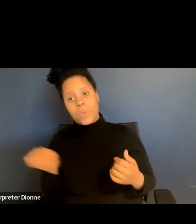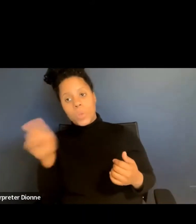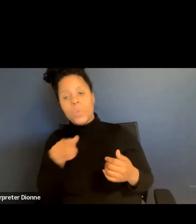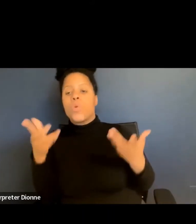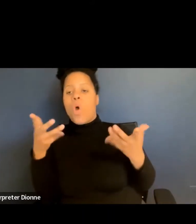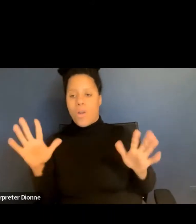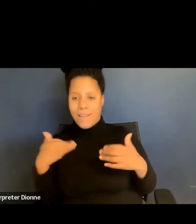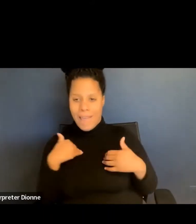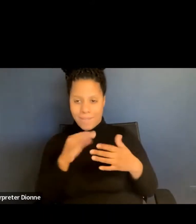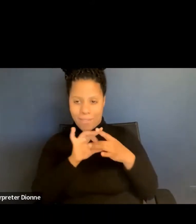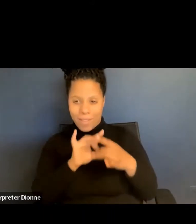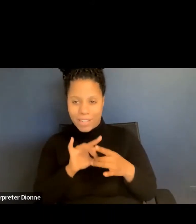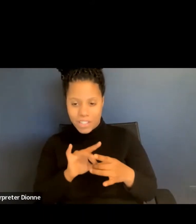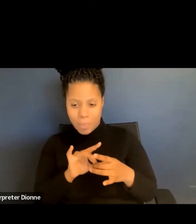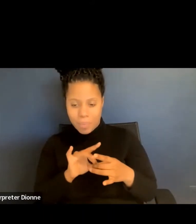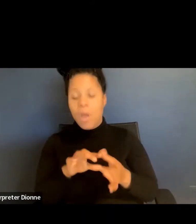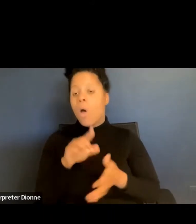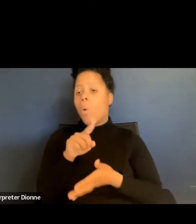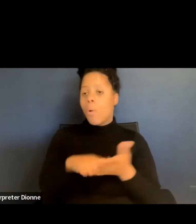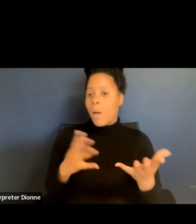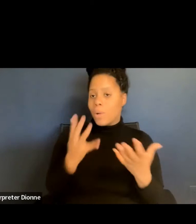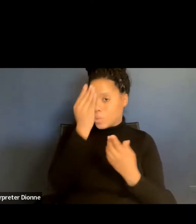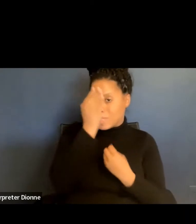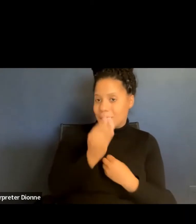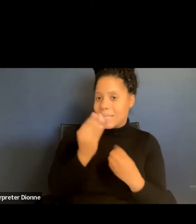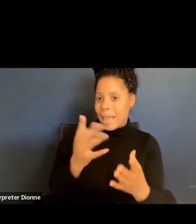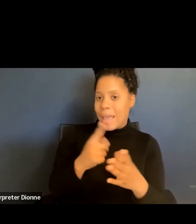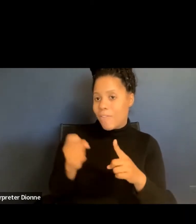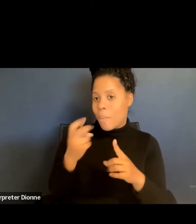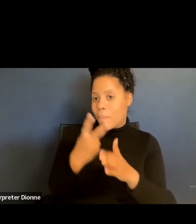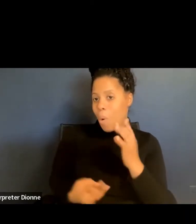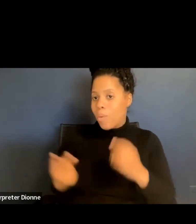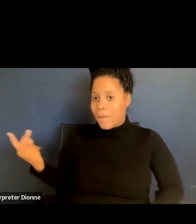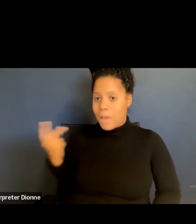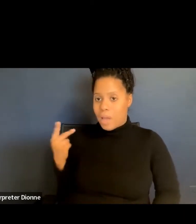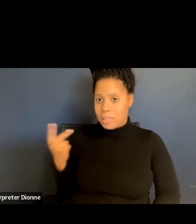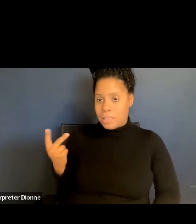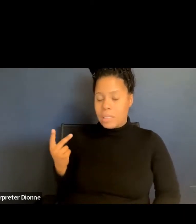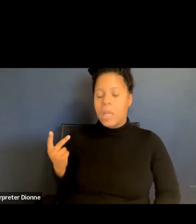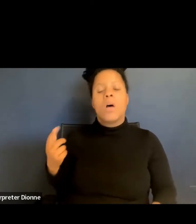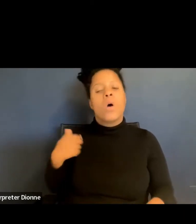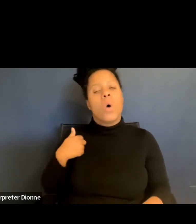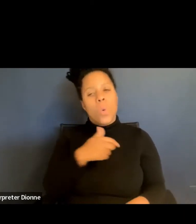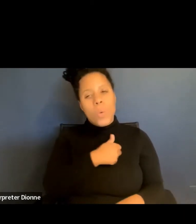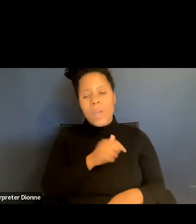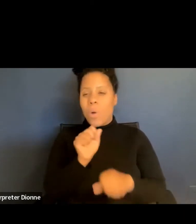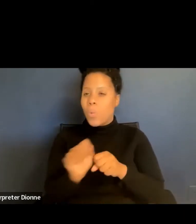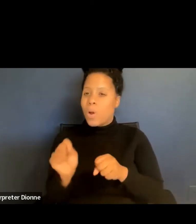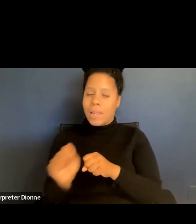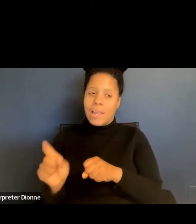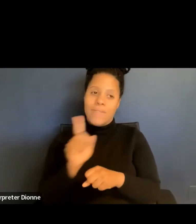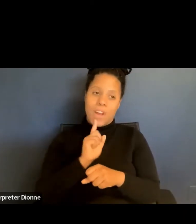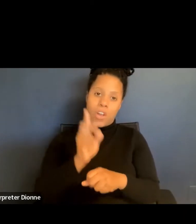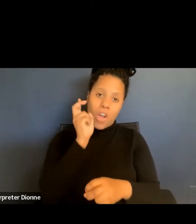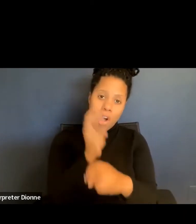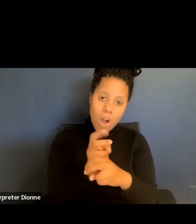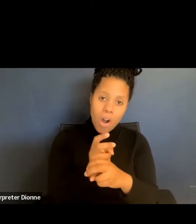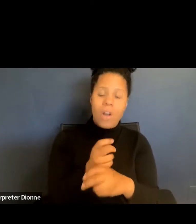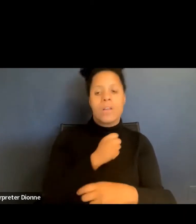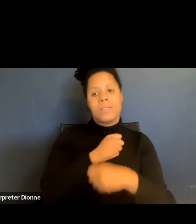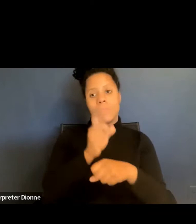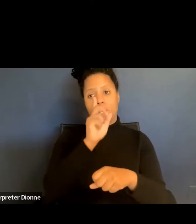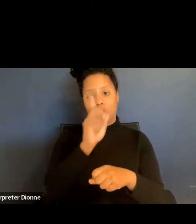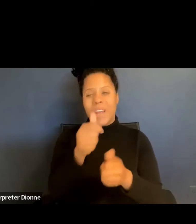on behalf of both ACL and HRSA is that we are working very hard to make sure that each of our